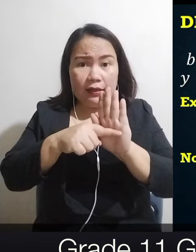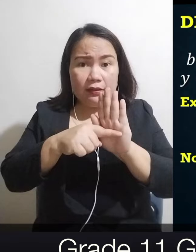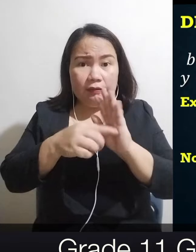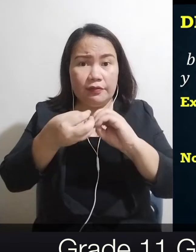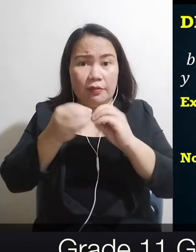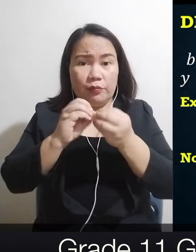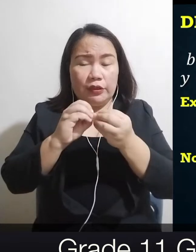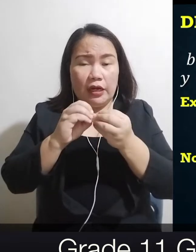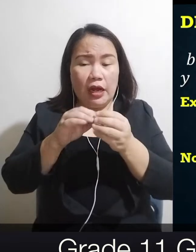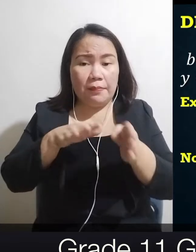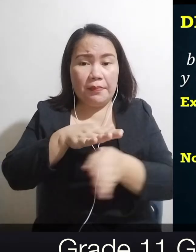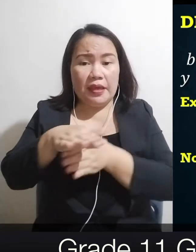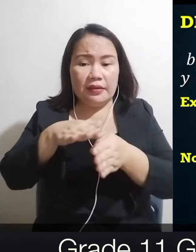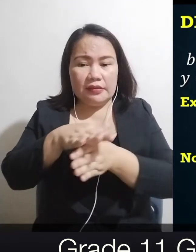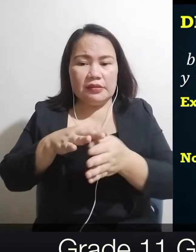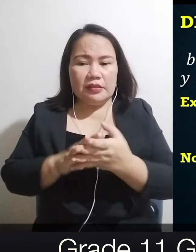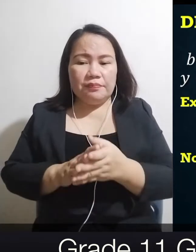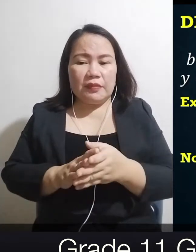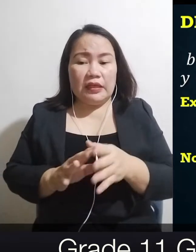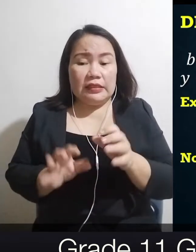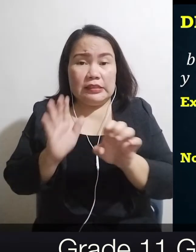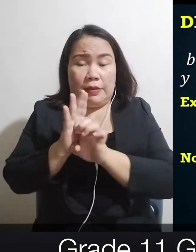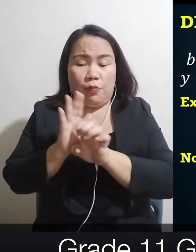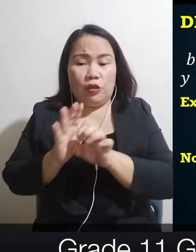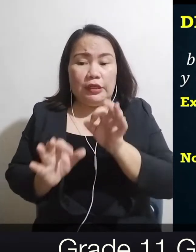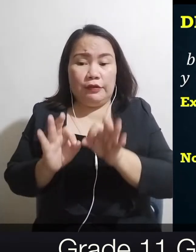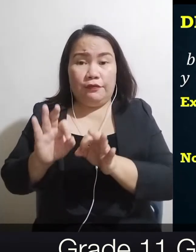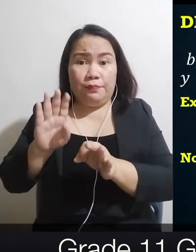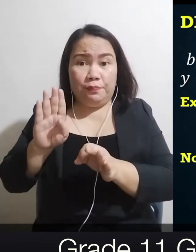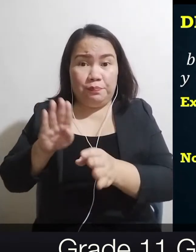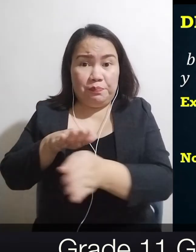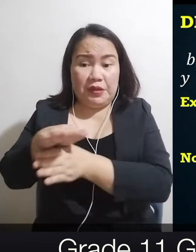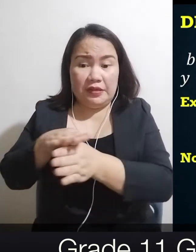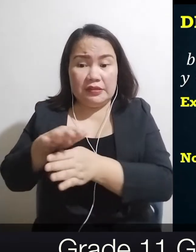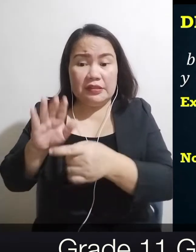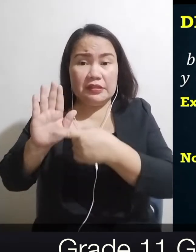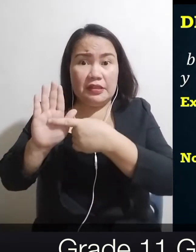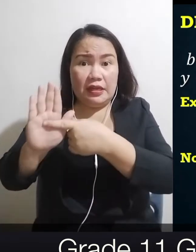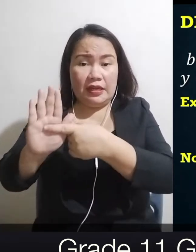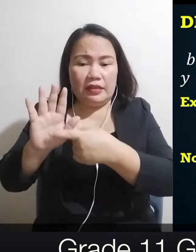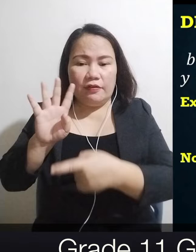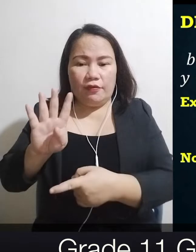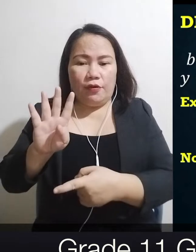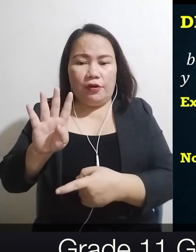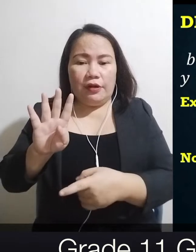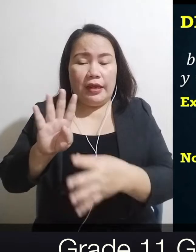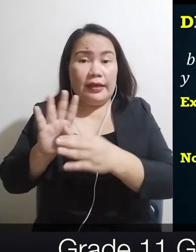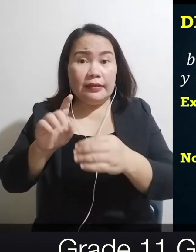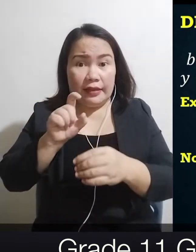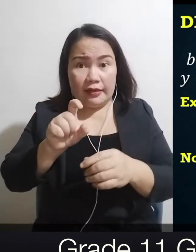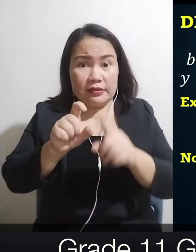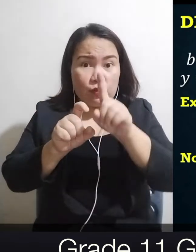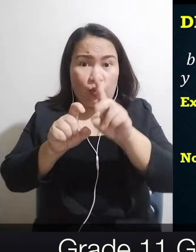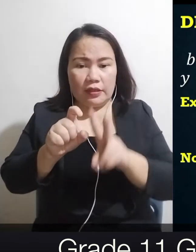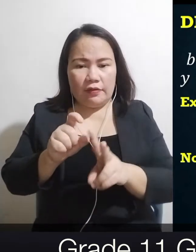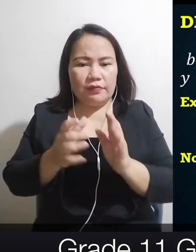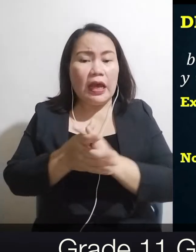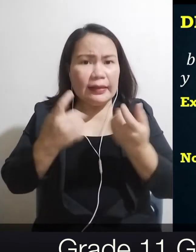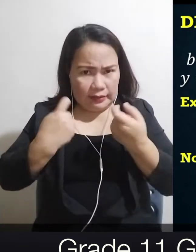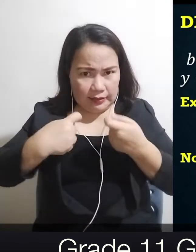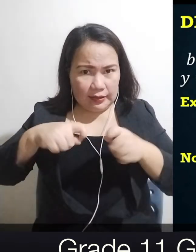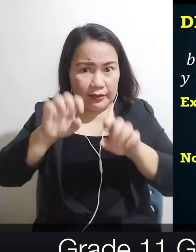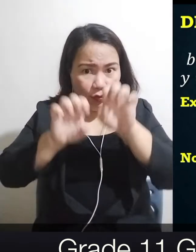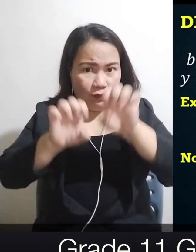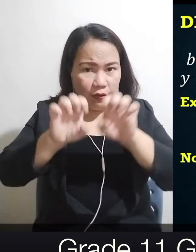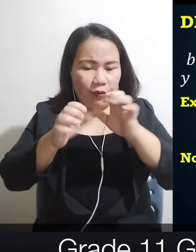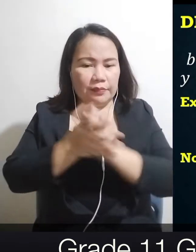meron tayong base na negative 4 and yung exponent natin is 1/2. We try to evaluate this.